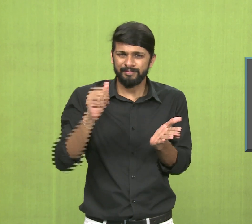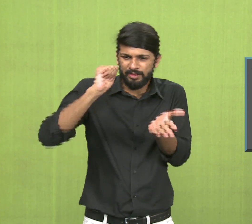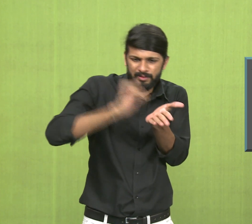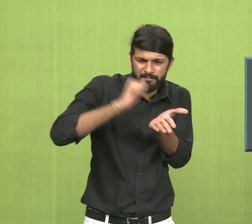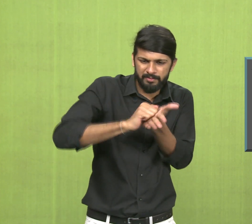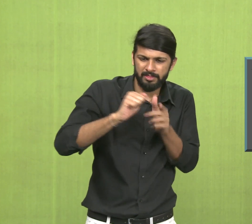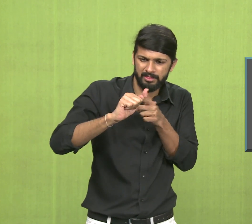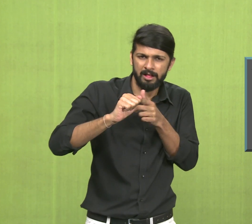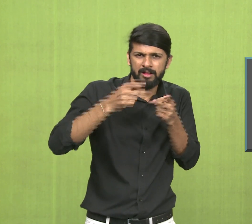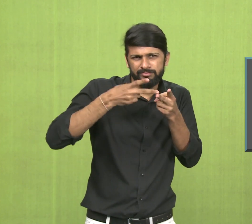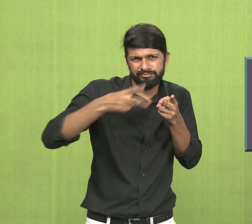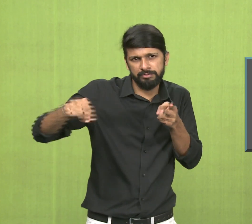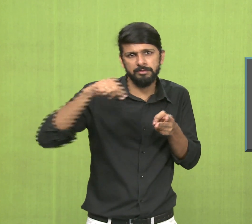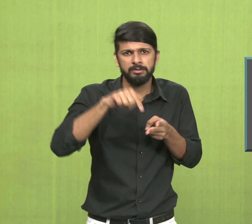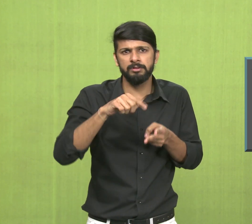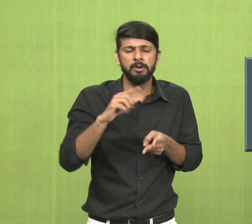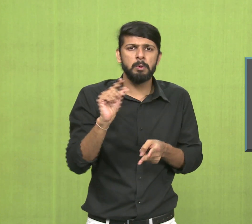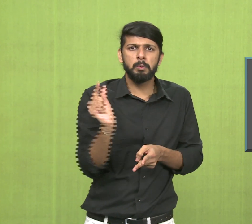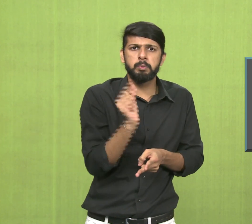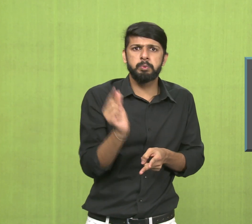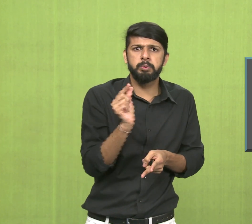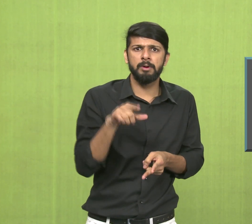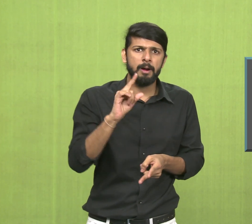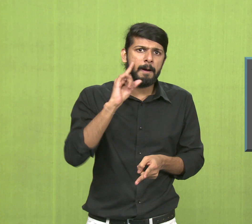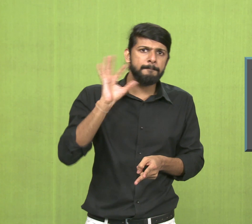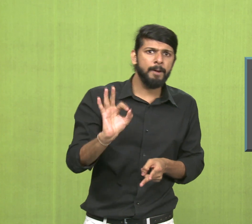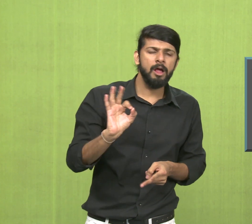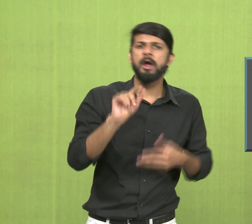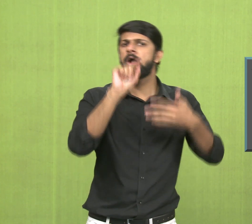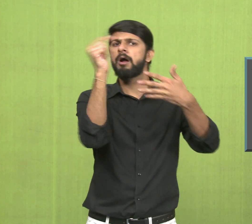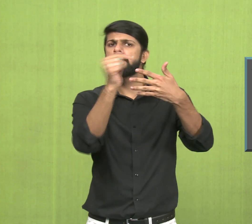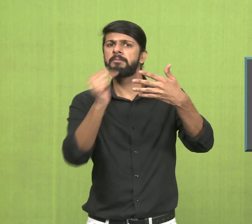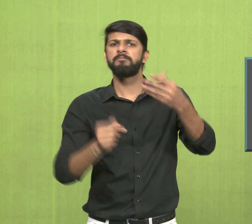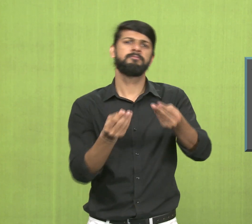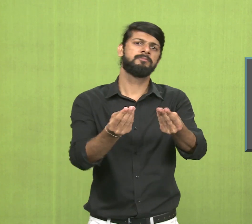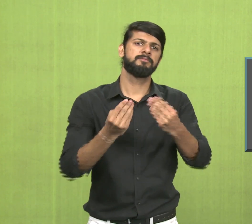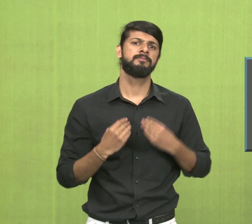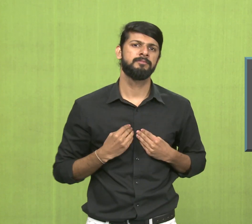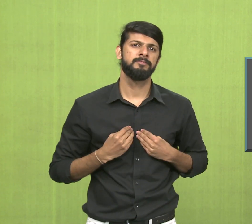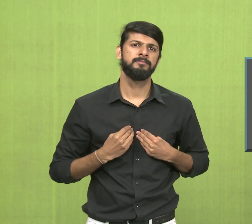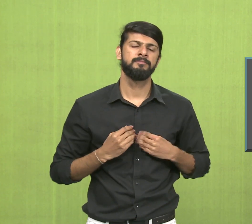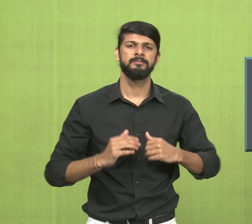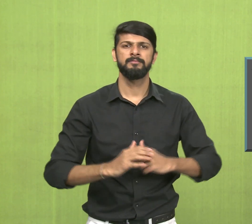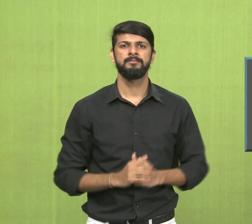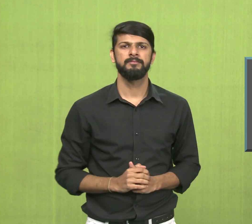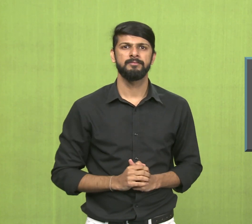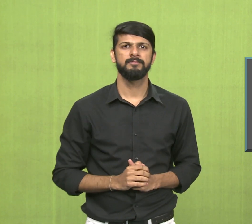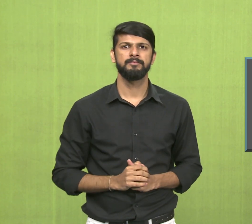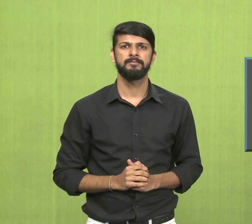Question number 5. List in detail the uses of printing.